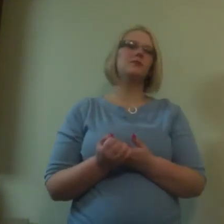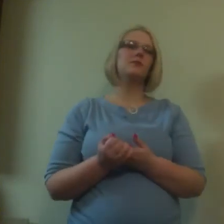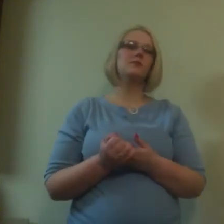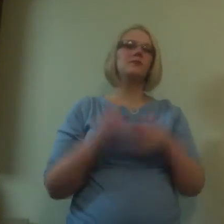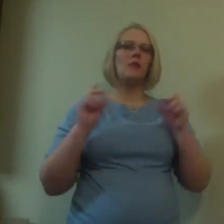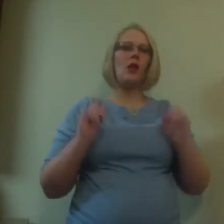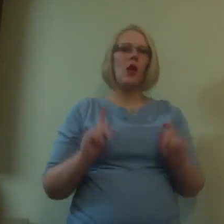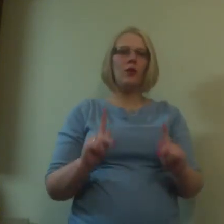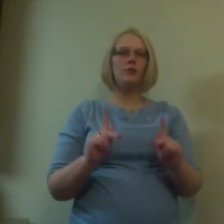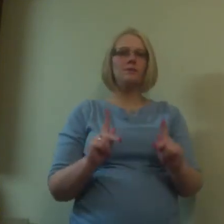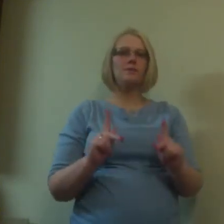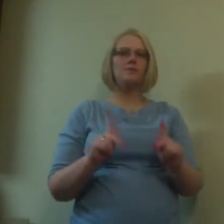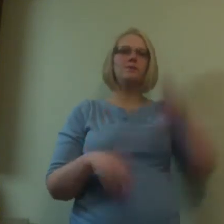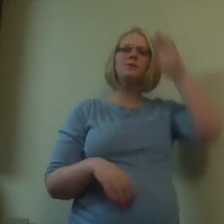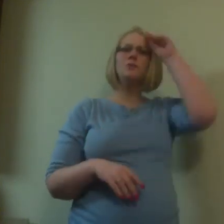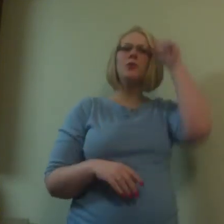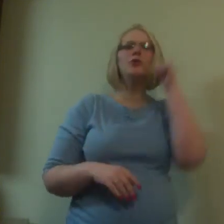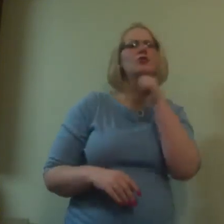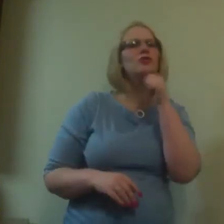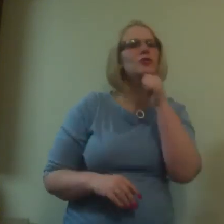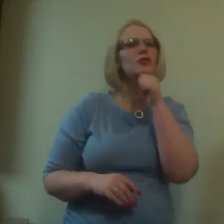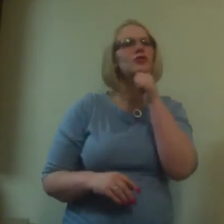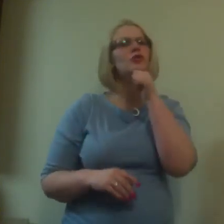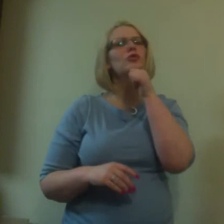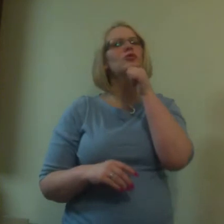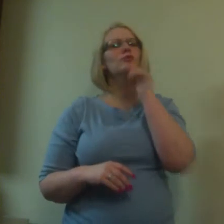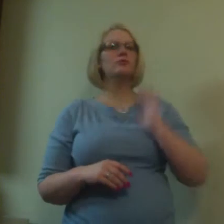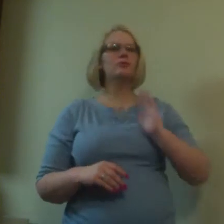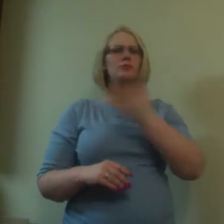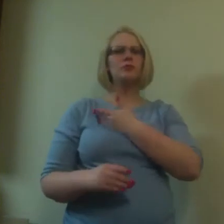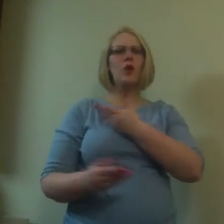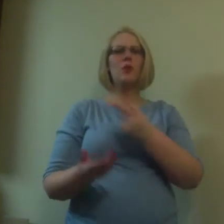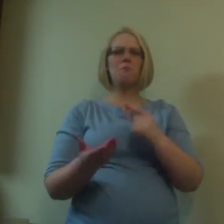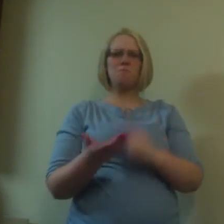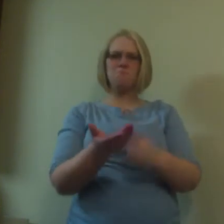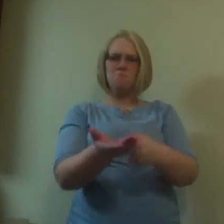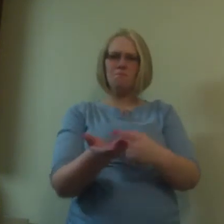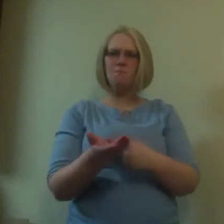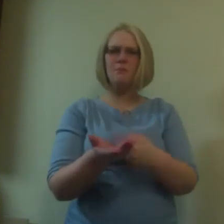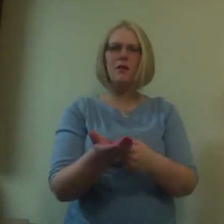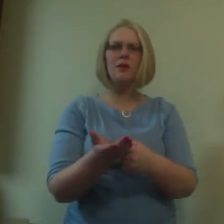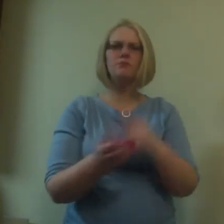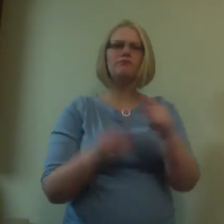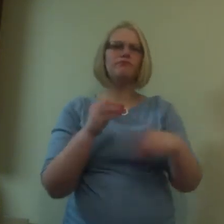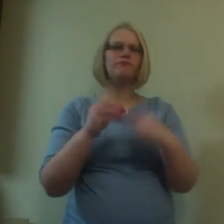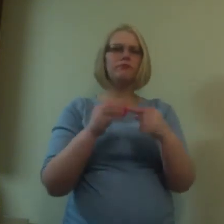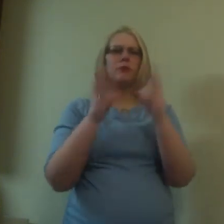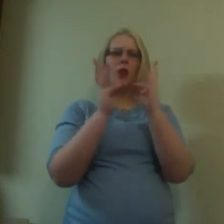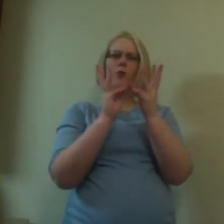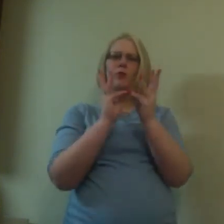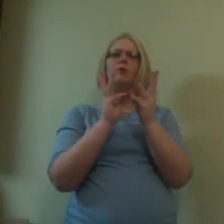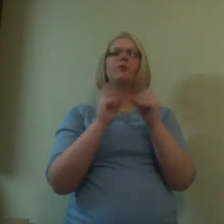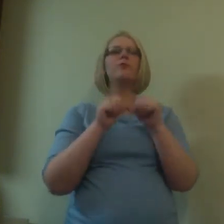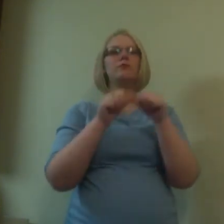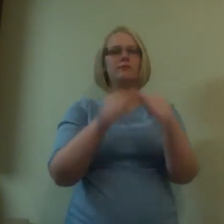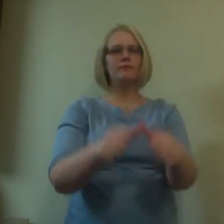Okay, boys and girls, let's continue our conversation about weather. Okay, when we talk